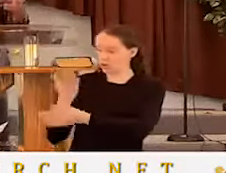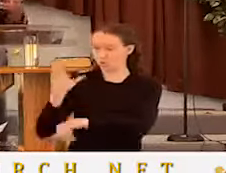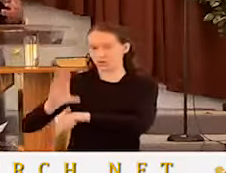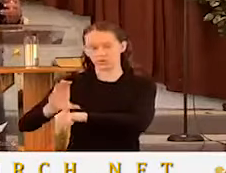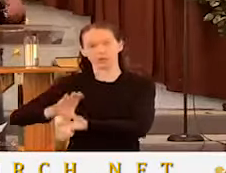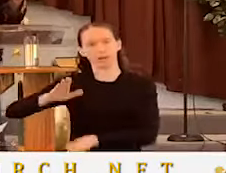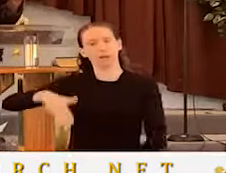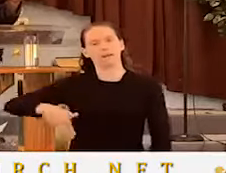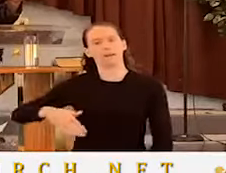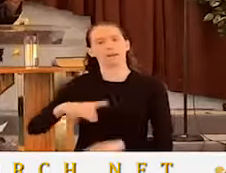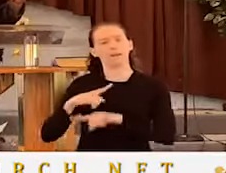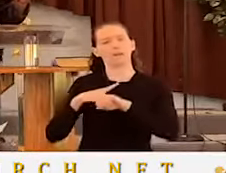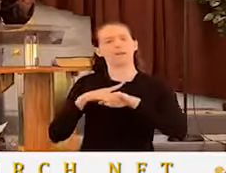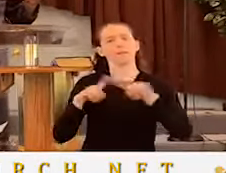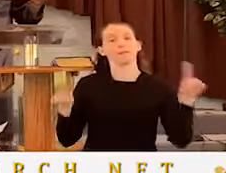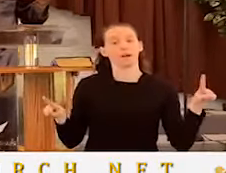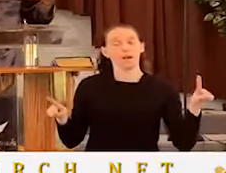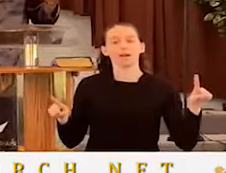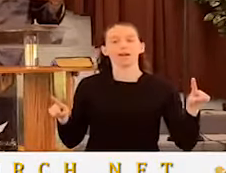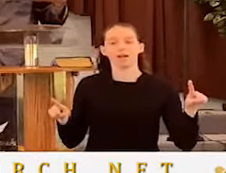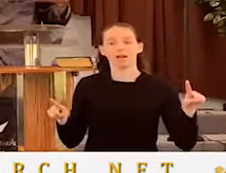yet